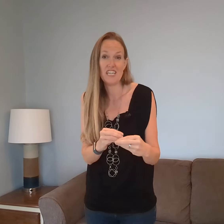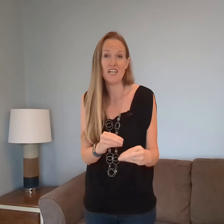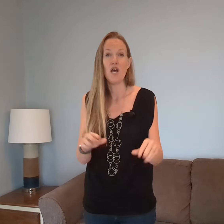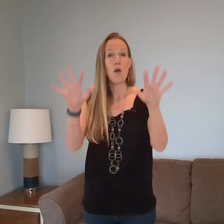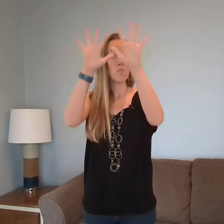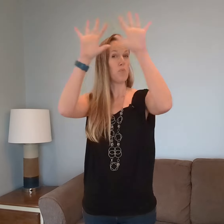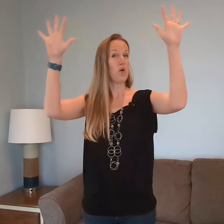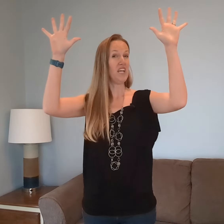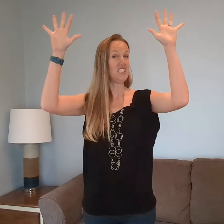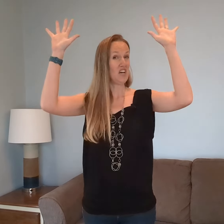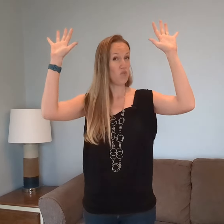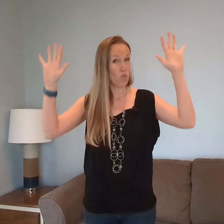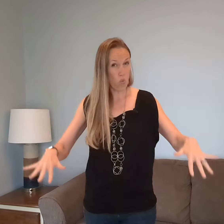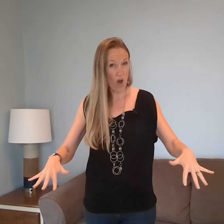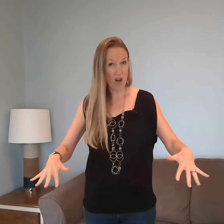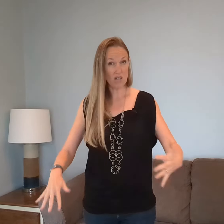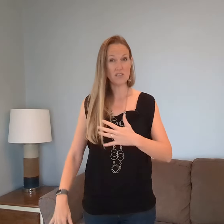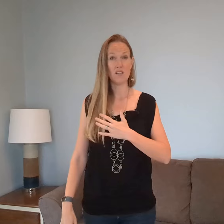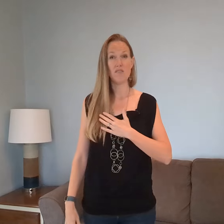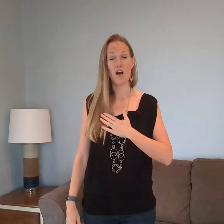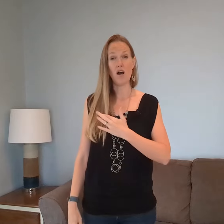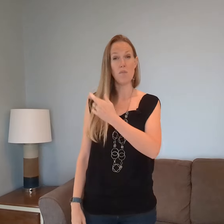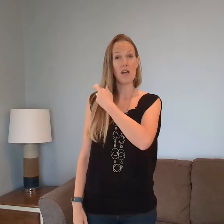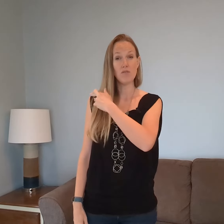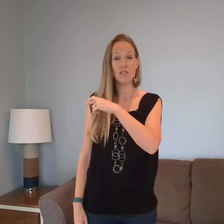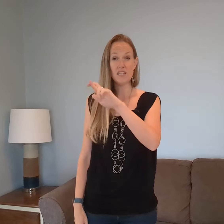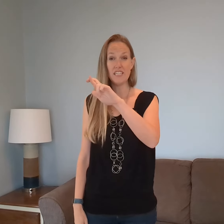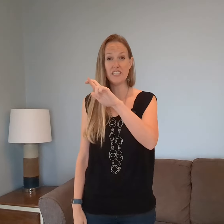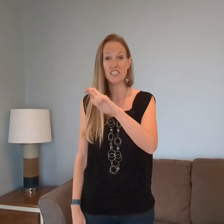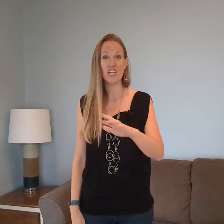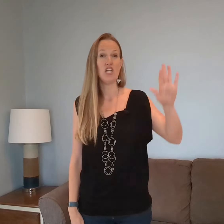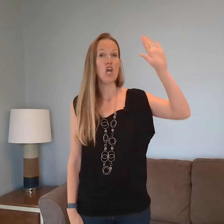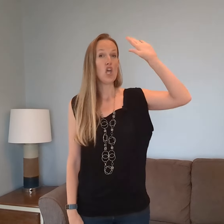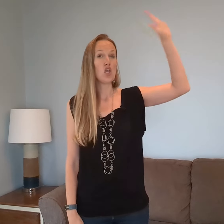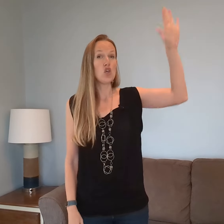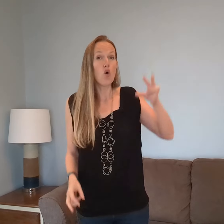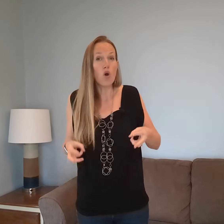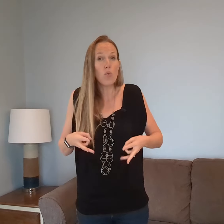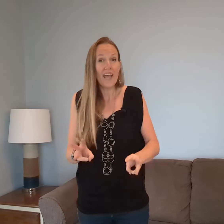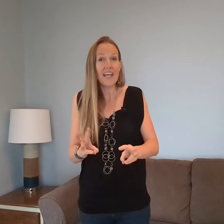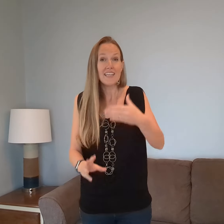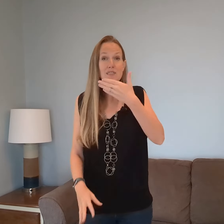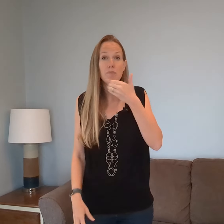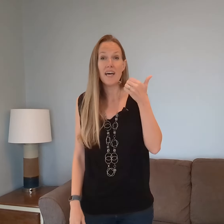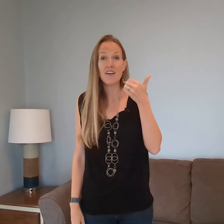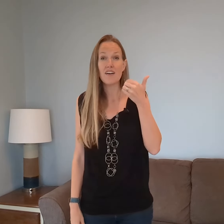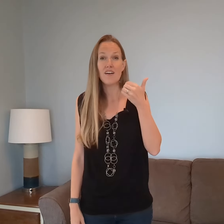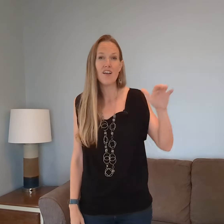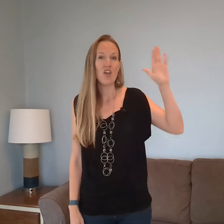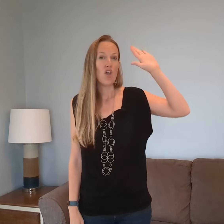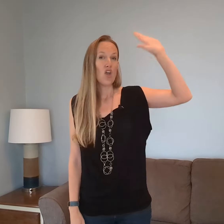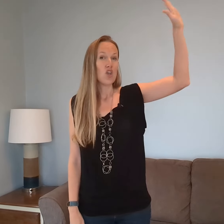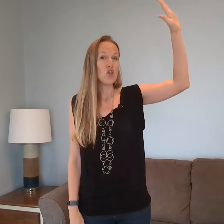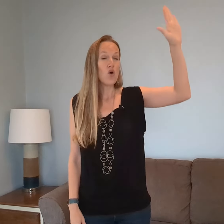tradition, break down the walls of all my religion. Your way is better.